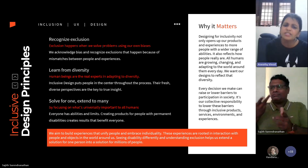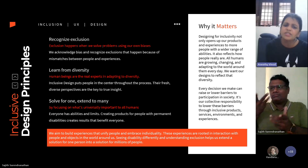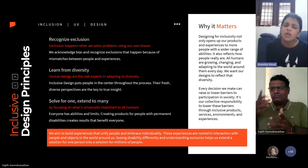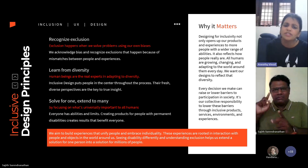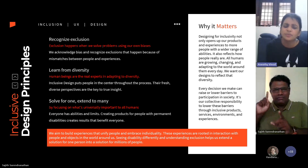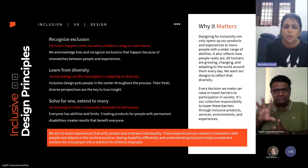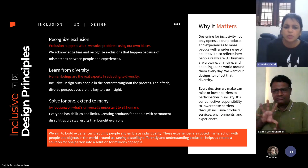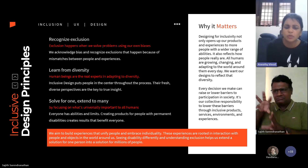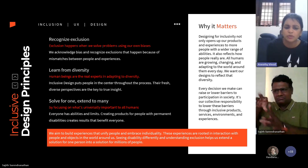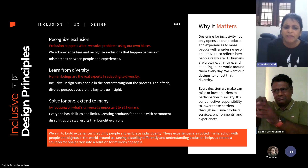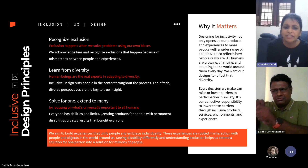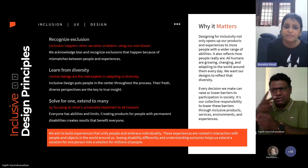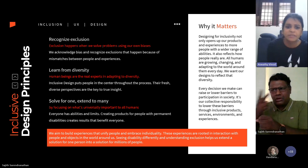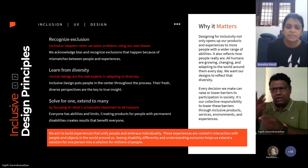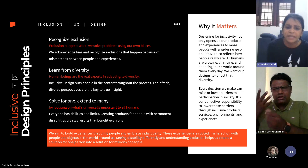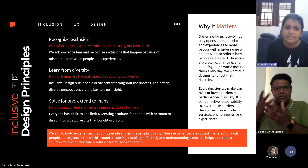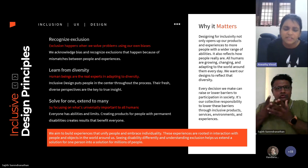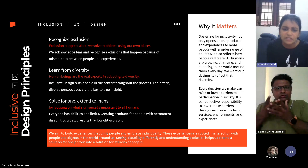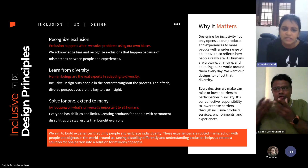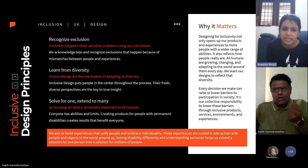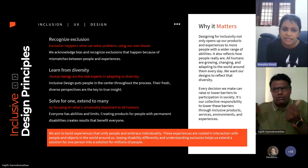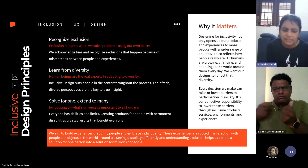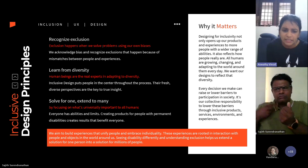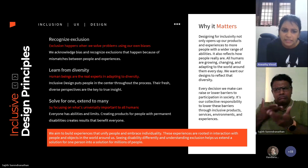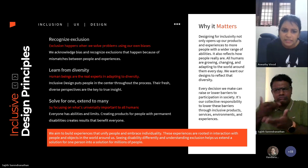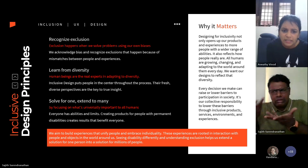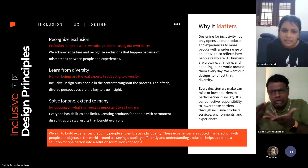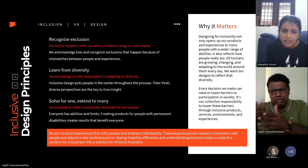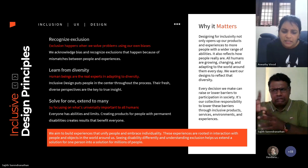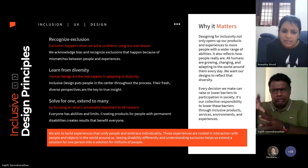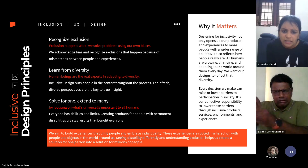How do we solve this problem of having different perspectives in society?